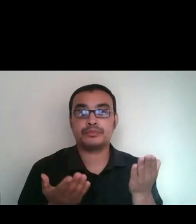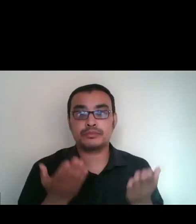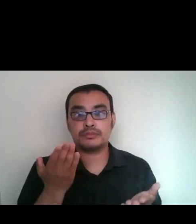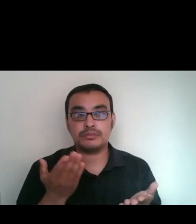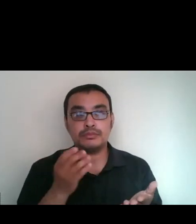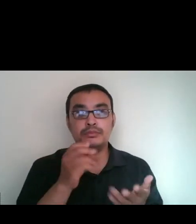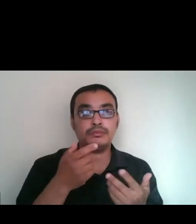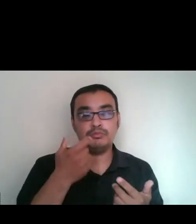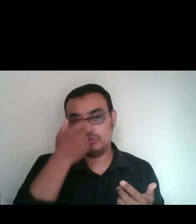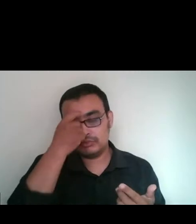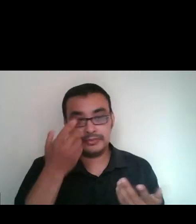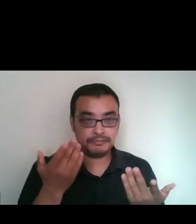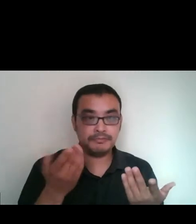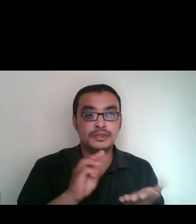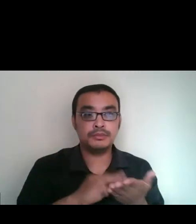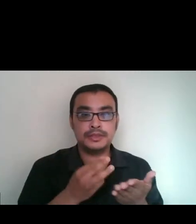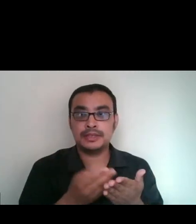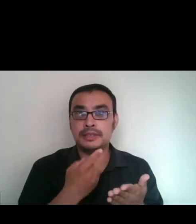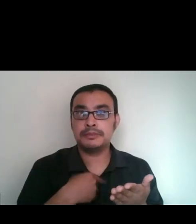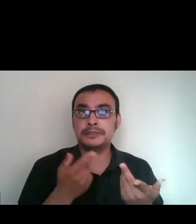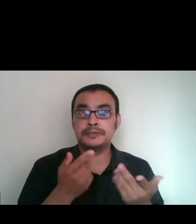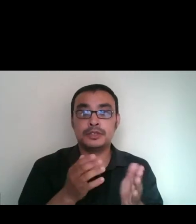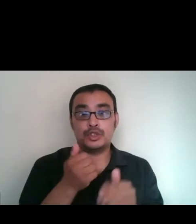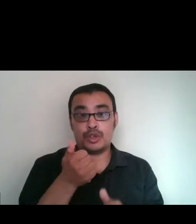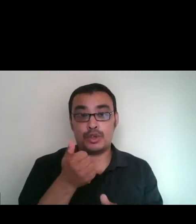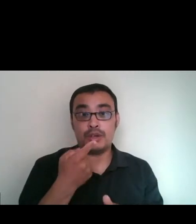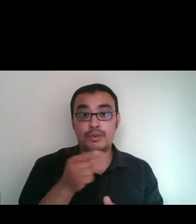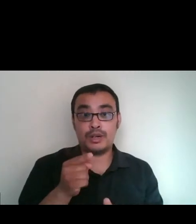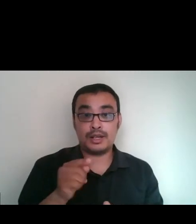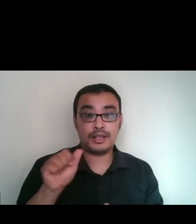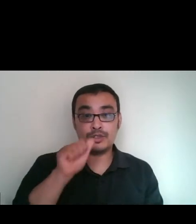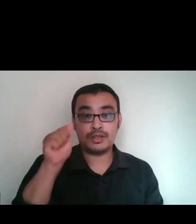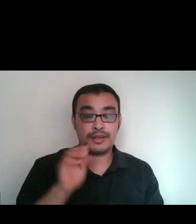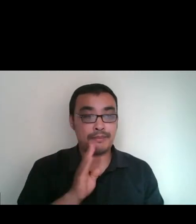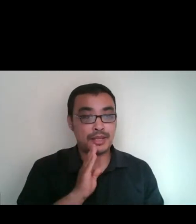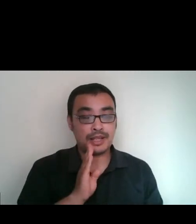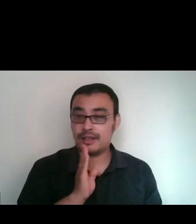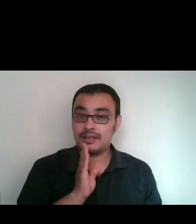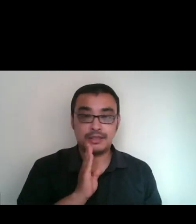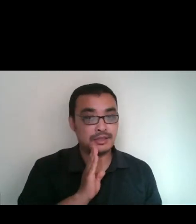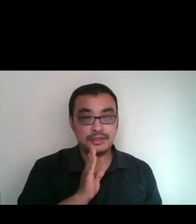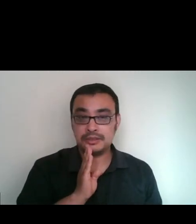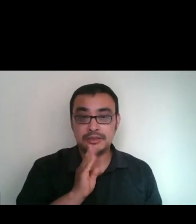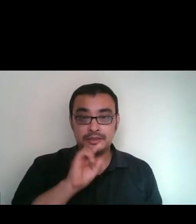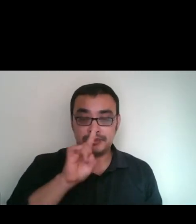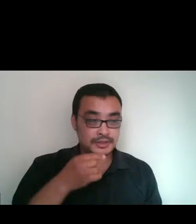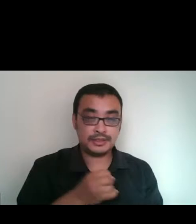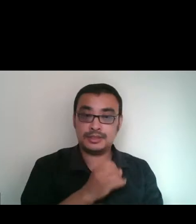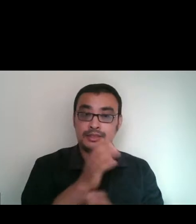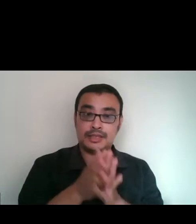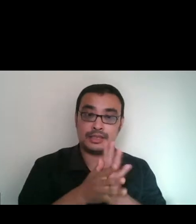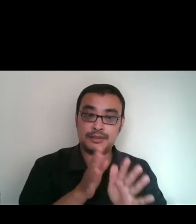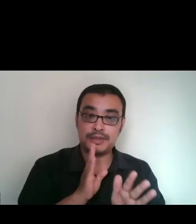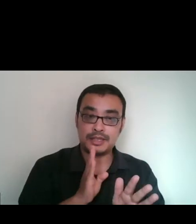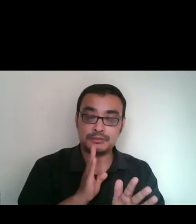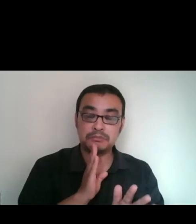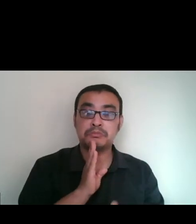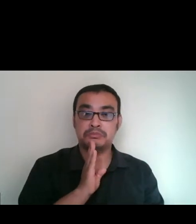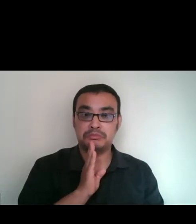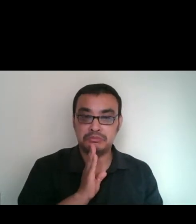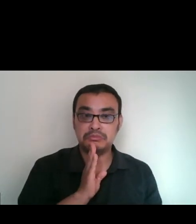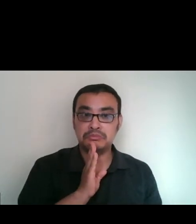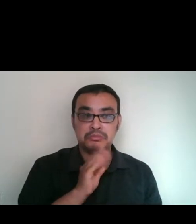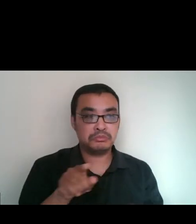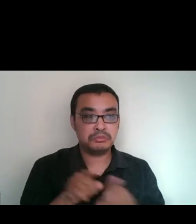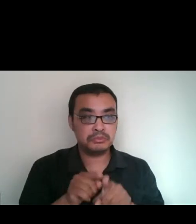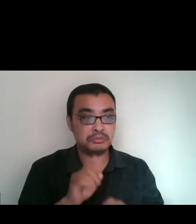sign language that we included today for this time, as recommended by AIPP. Thanks for the great suggestion. I